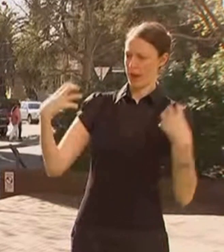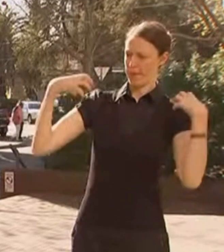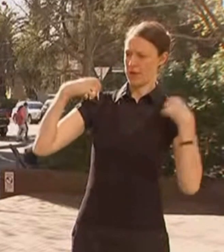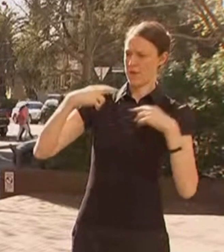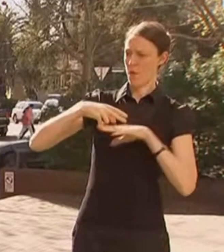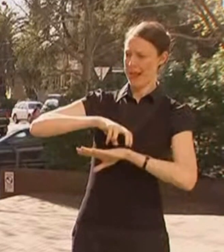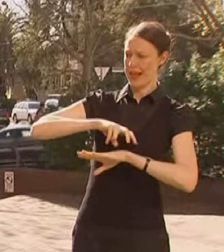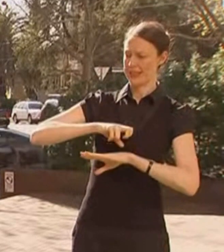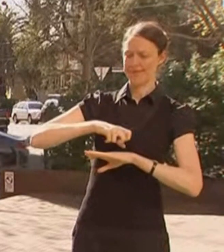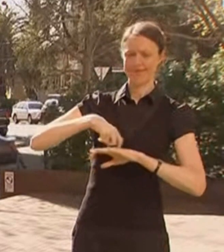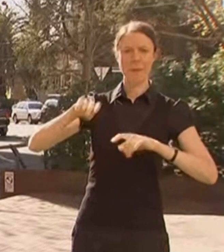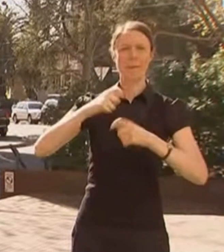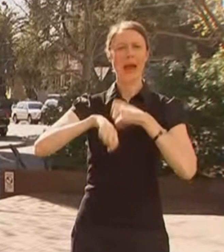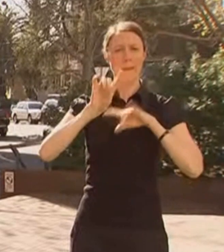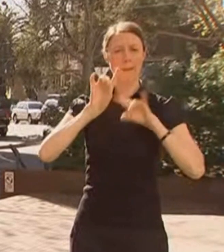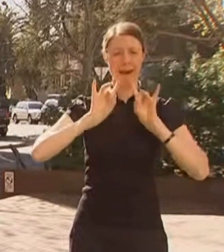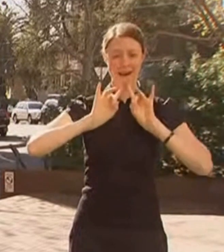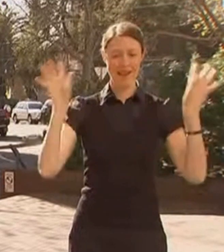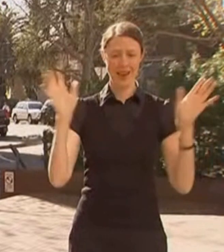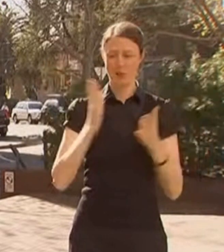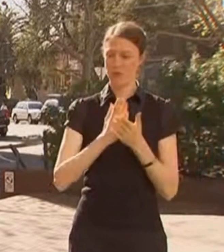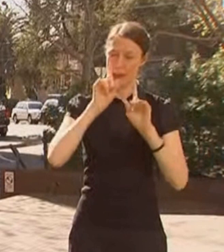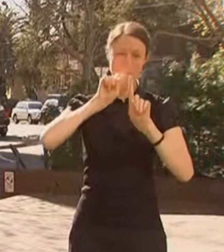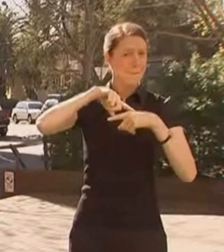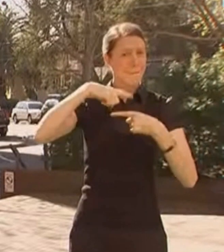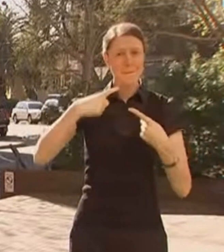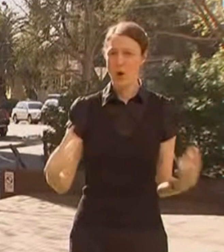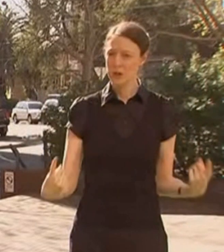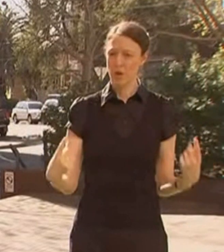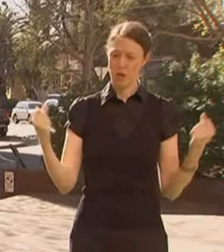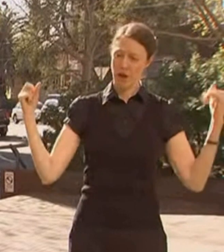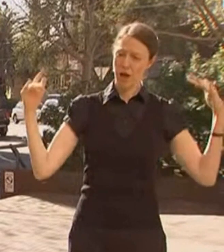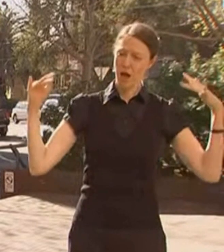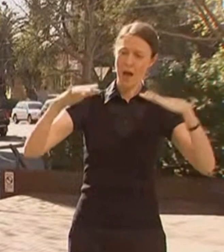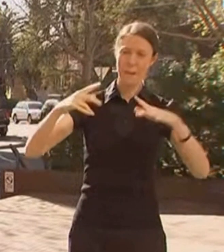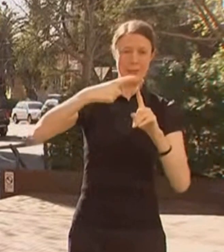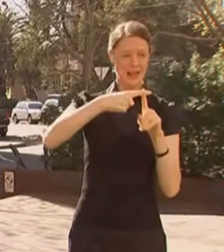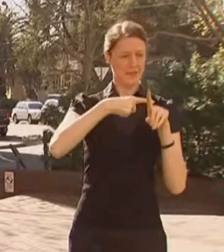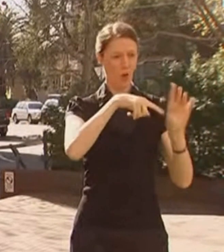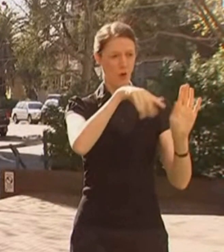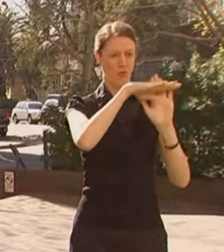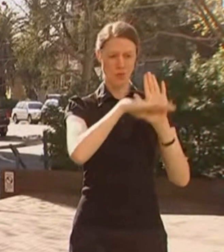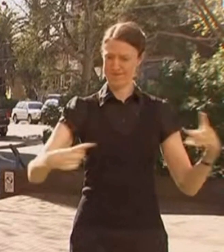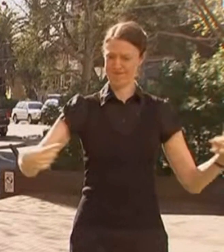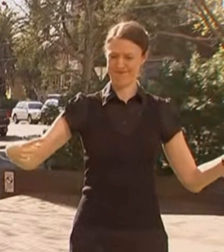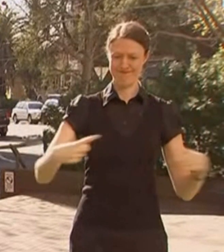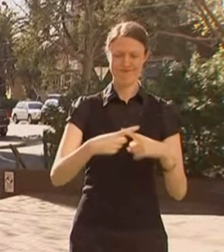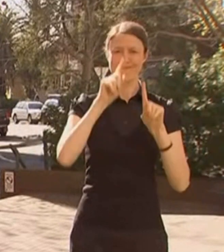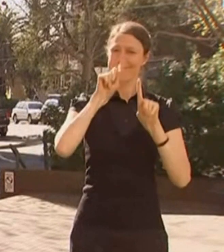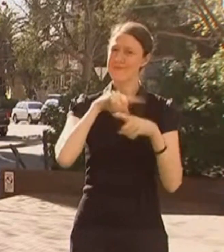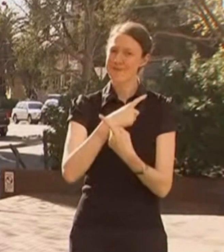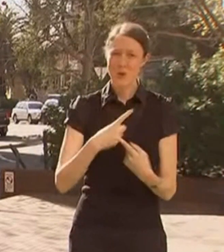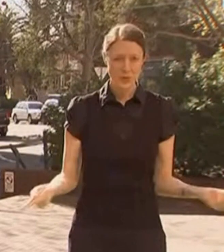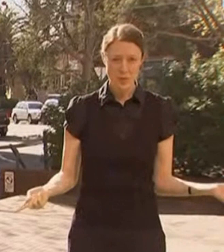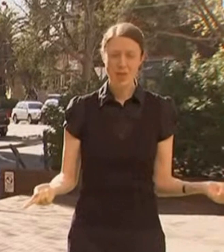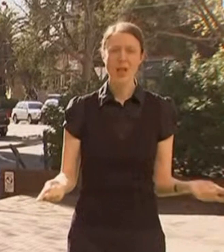in relation to the number of people in a public space, etc. When I spoke to the Commissioner, and it became abundantly